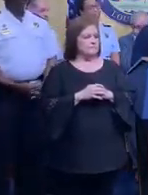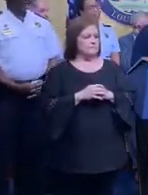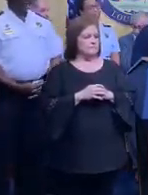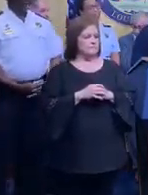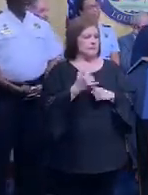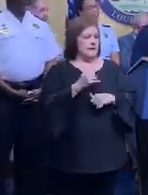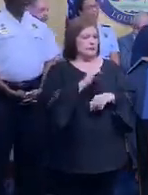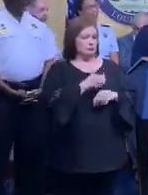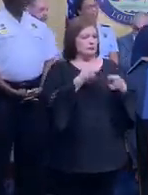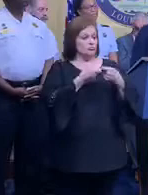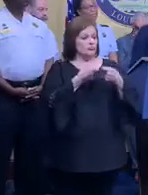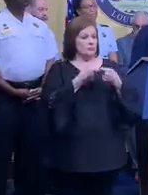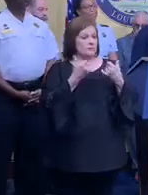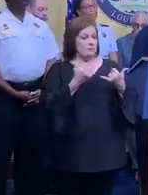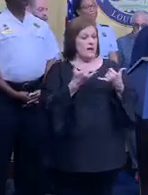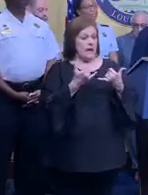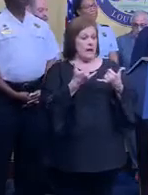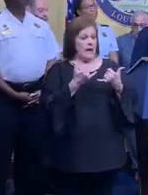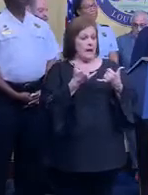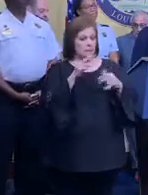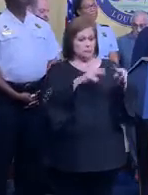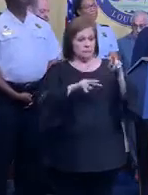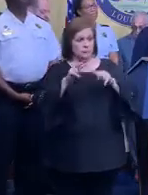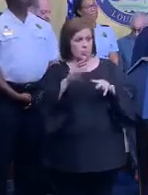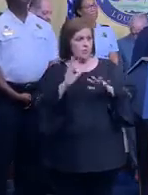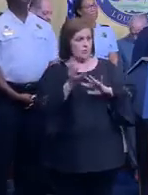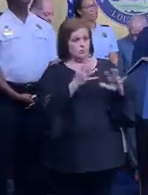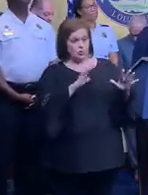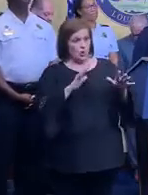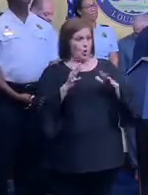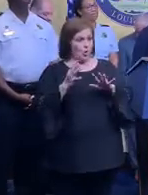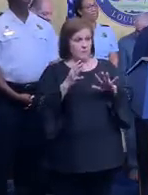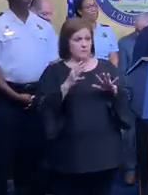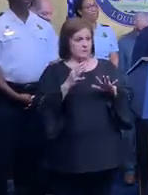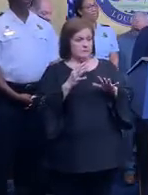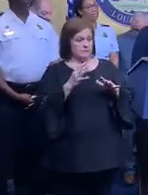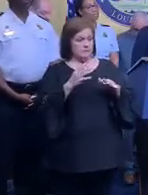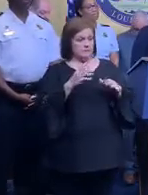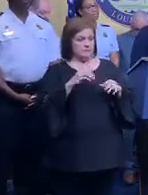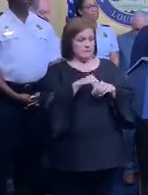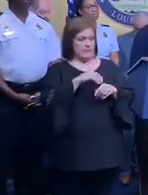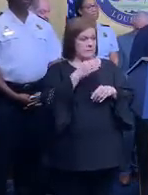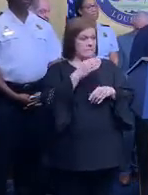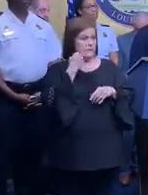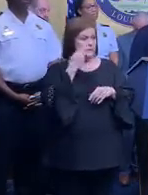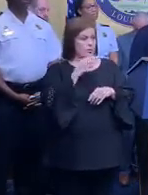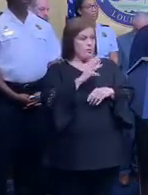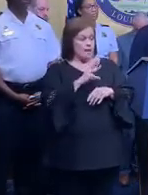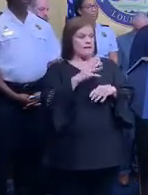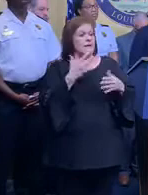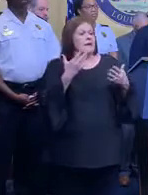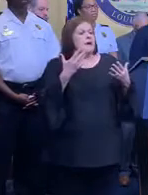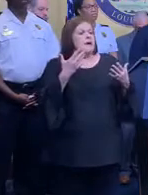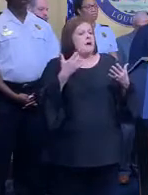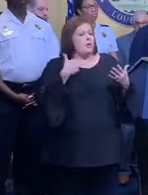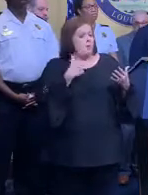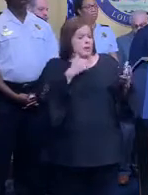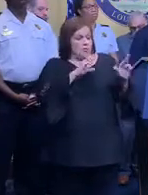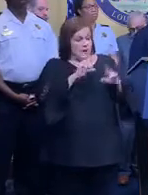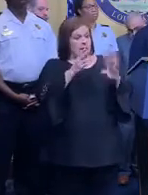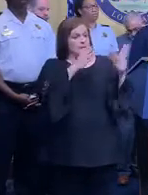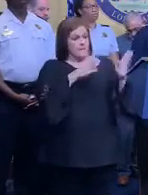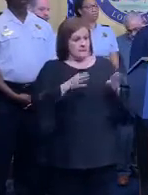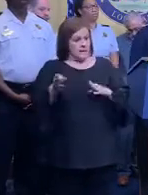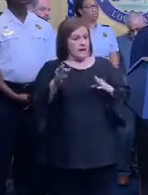Entergy is closely monitoring the storm as it moves through the Gulf of Mexico west. Entergy is prepared for the possibility that the